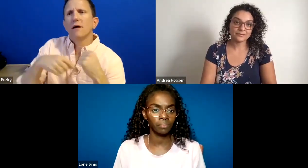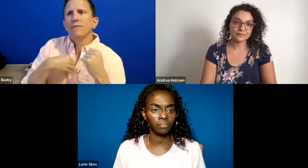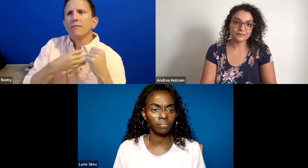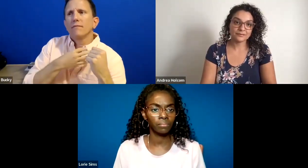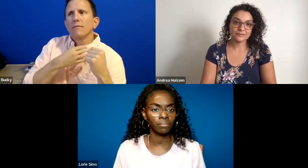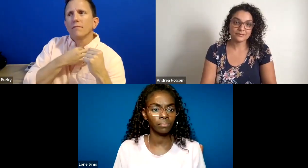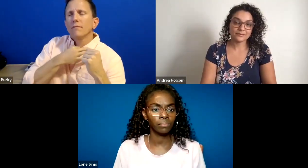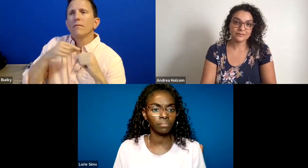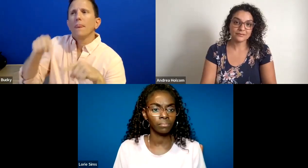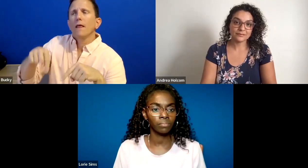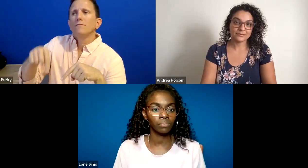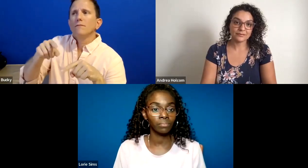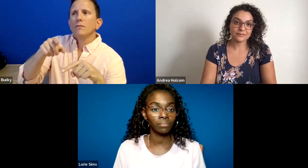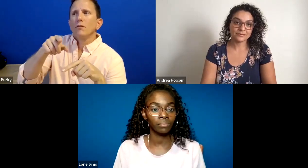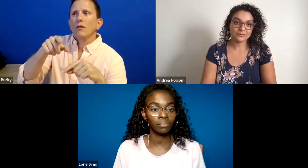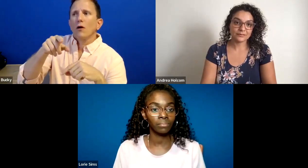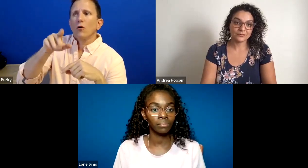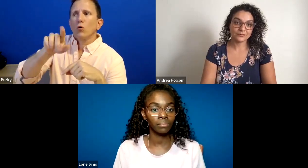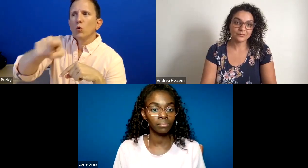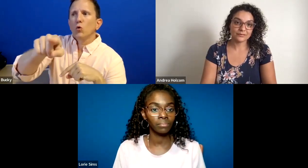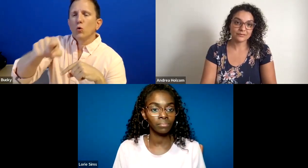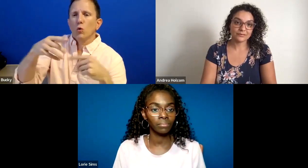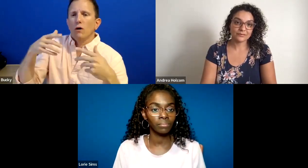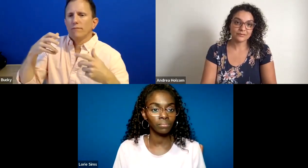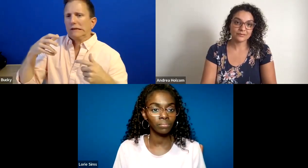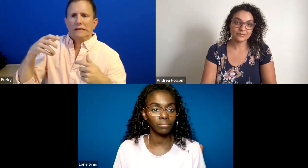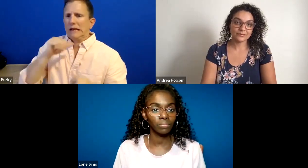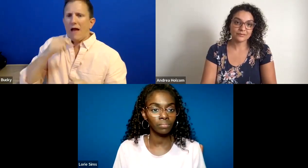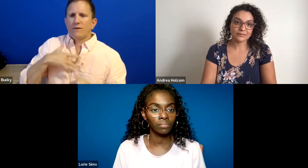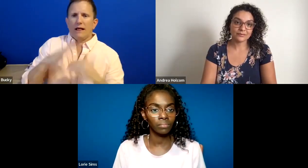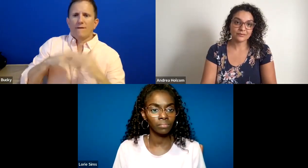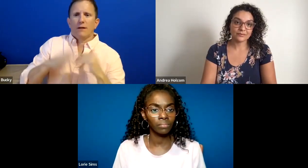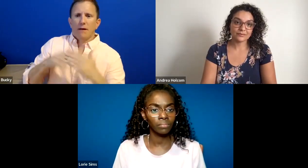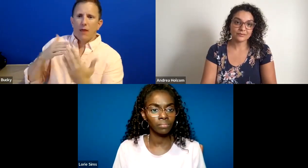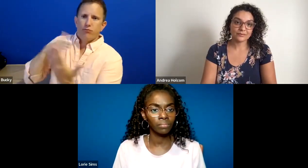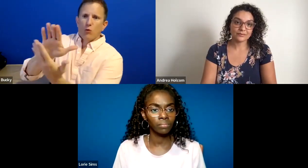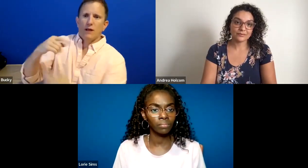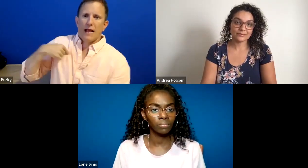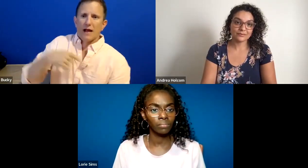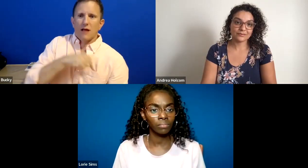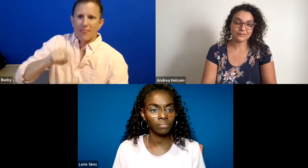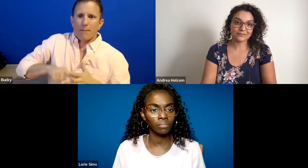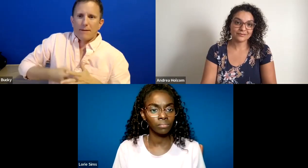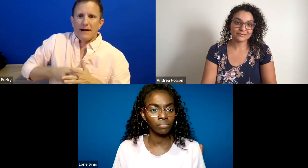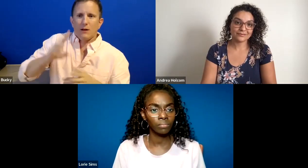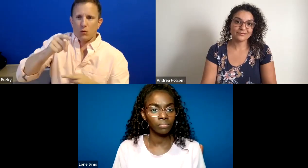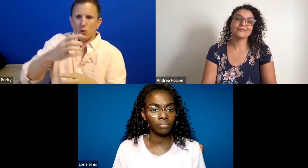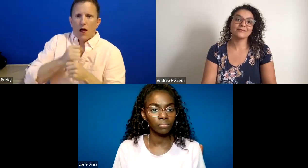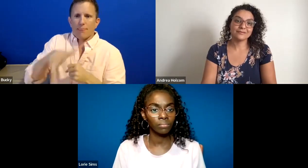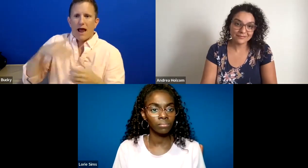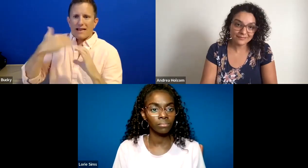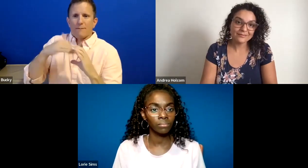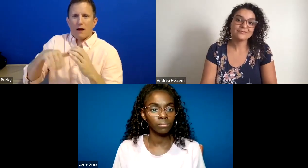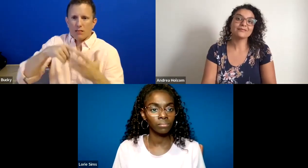raise your hand in the chat. But one question that I do have is, you indicated that you did